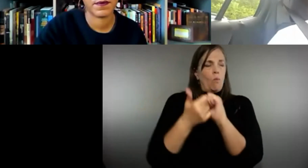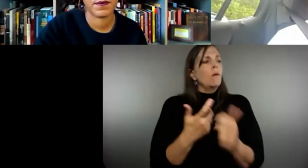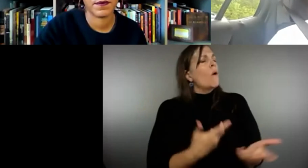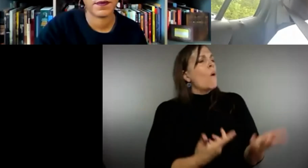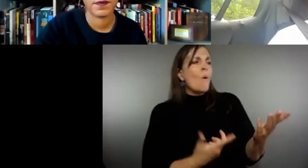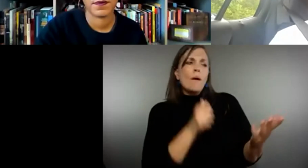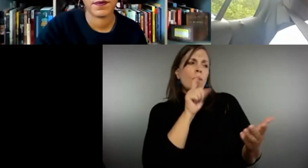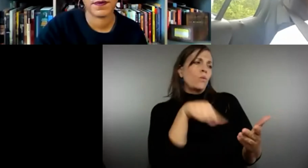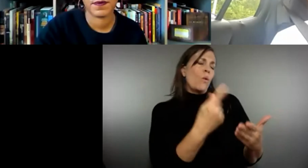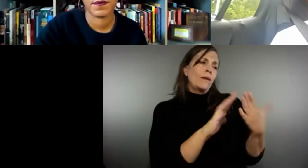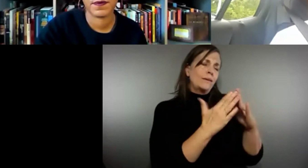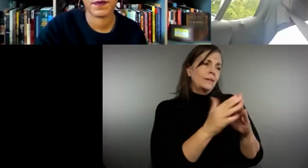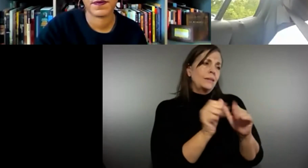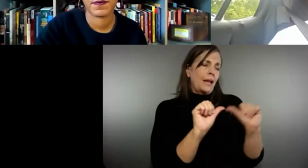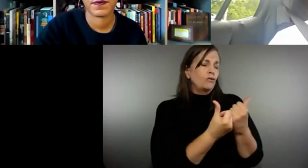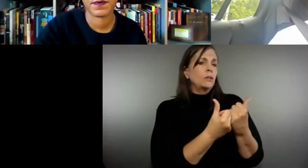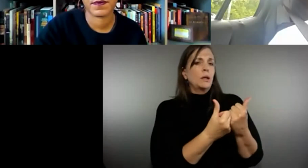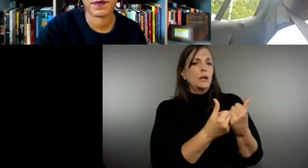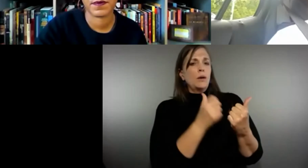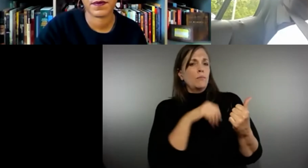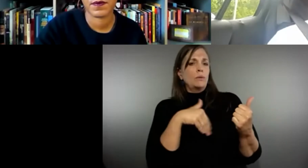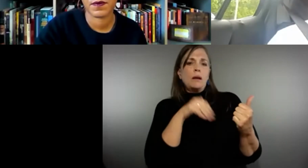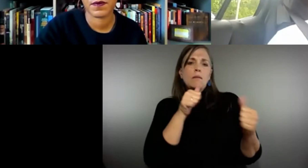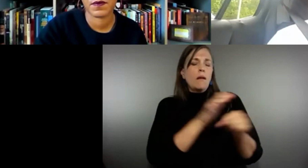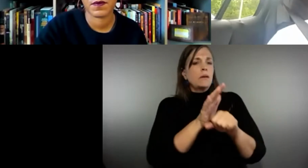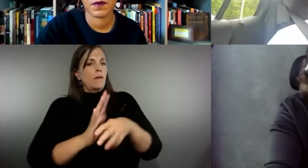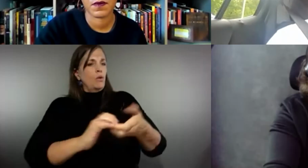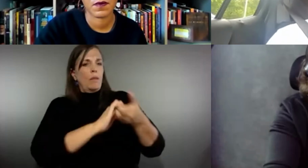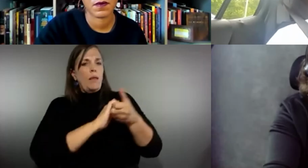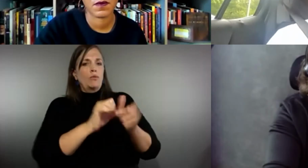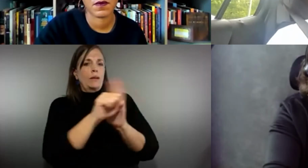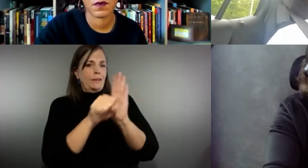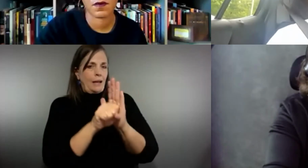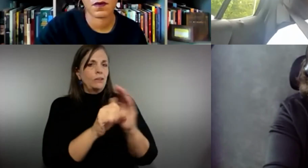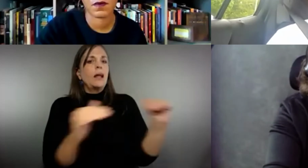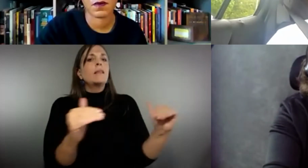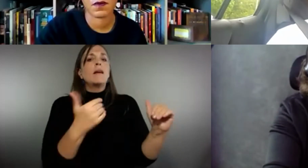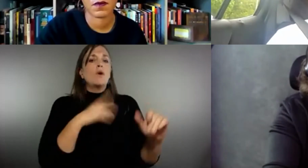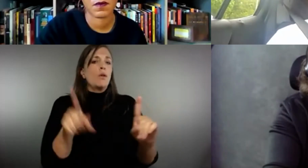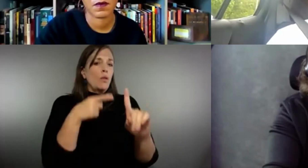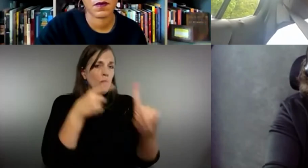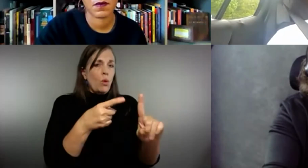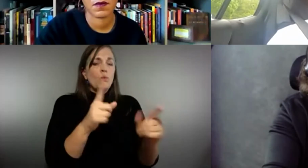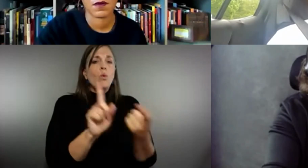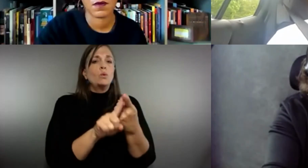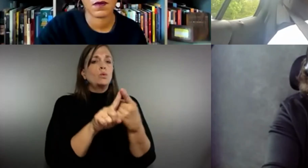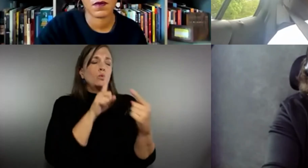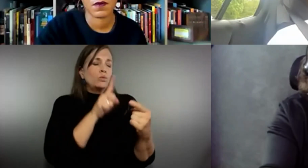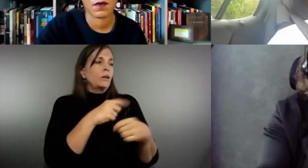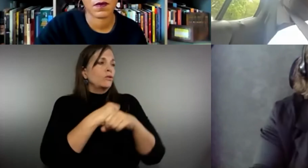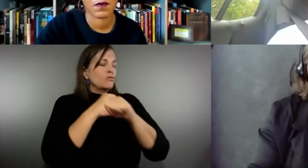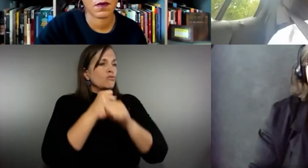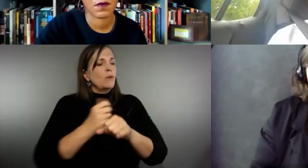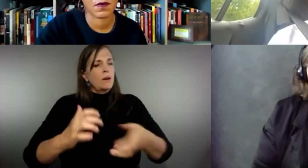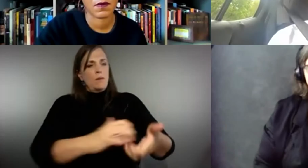but you're also seeing a lack of collaboration on the state level and the goal is to really create partnership